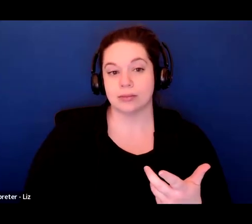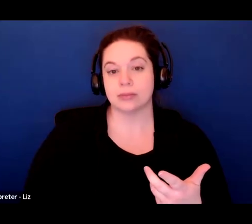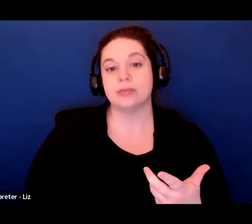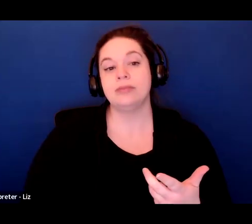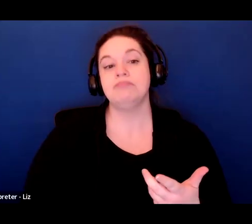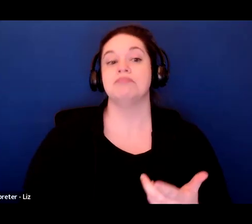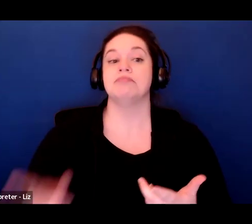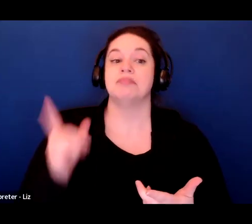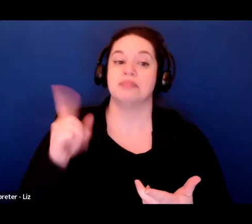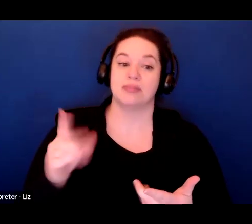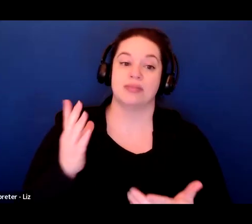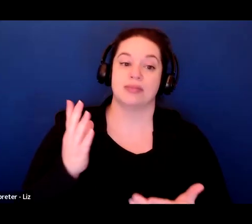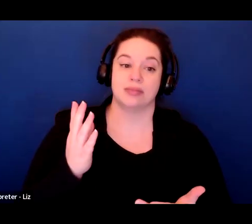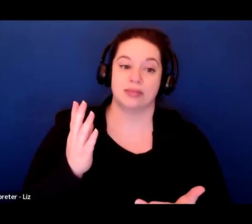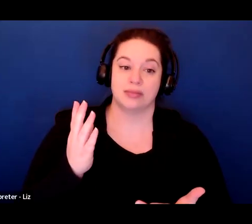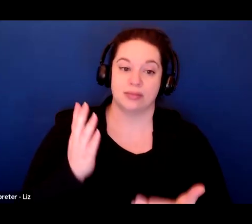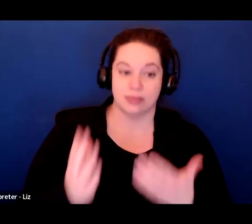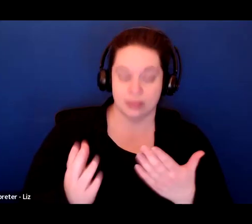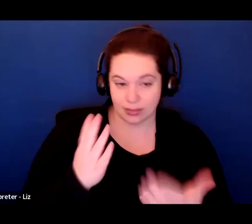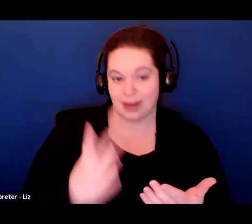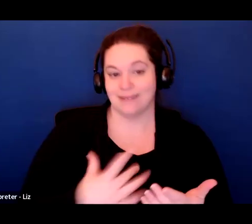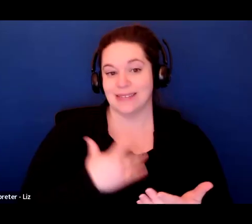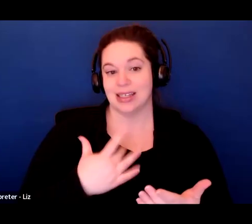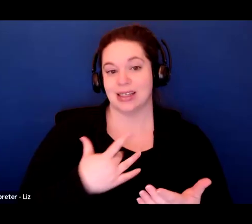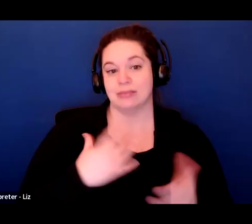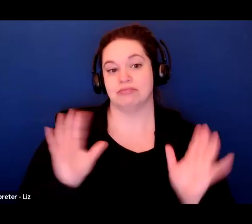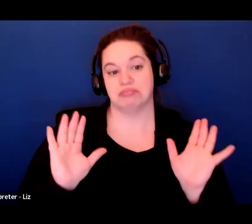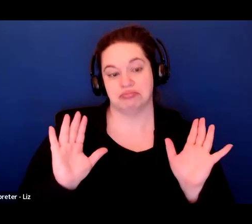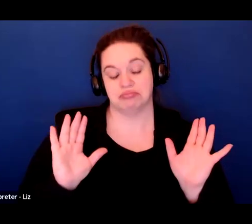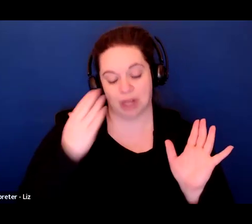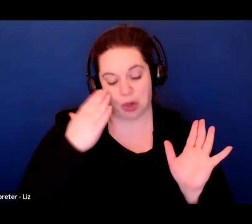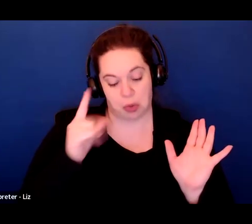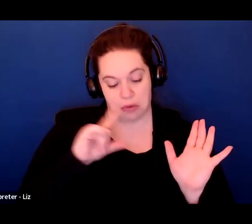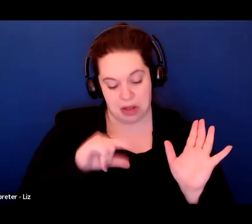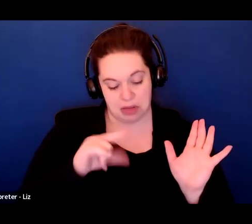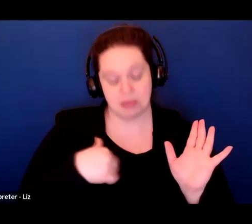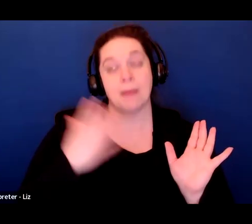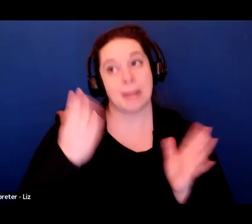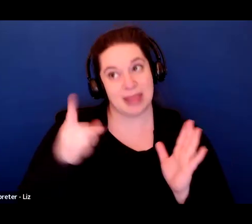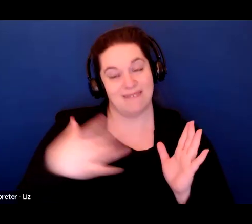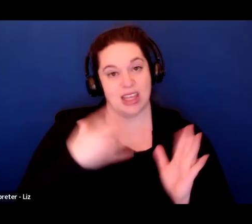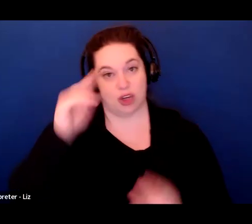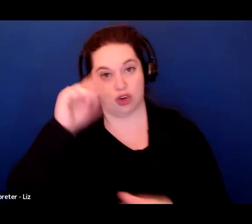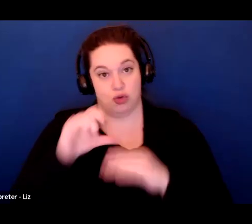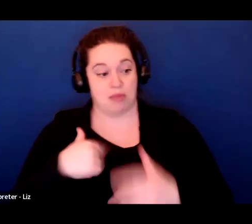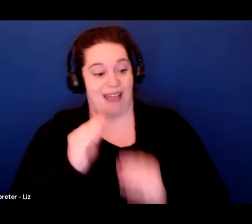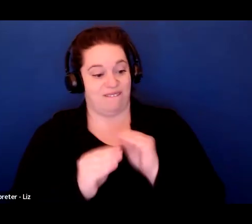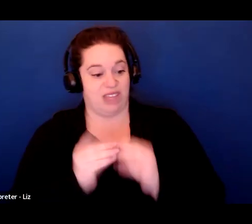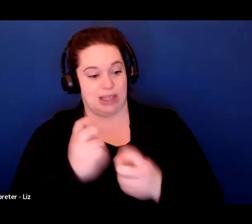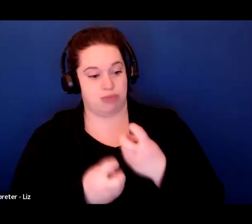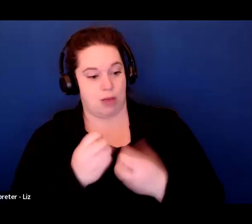feel, I can't say how they're going to respond, but they might feel like they've corrected the problem and there should be